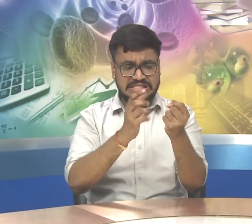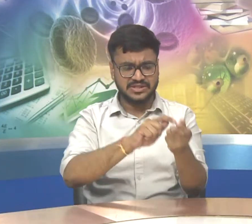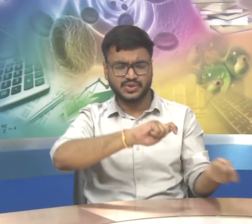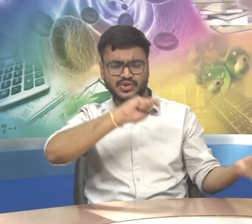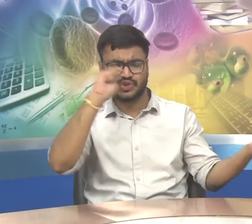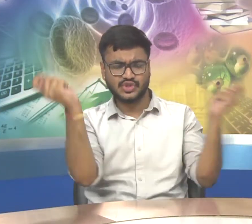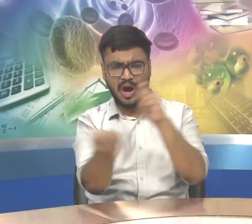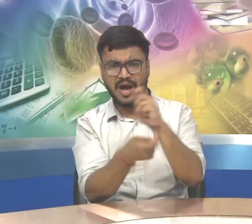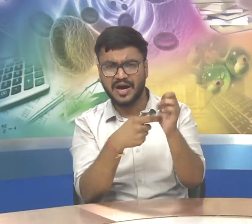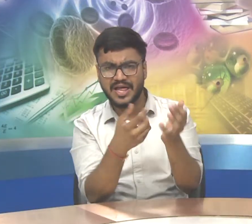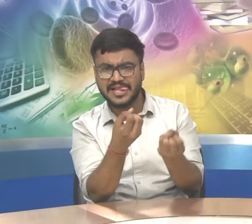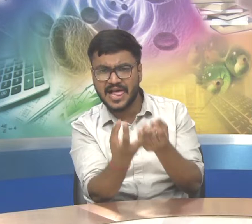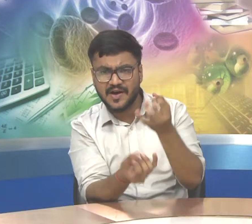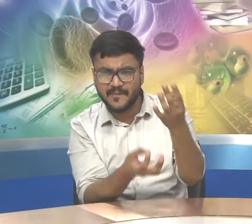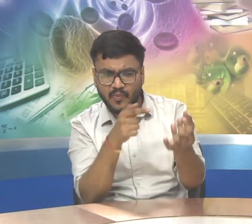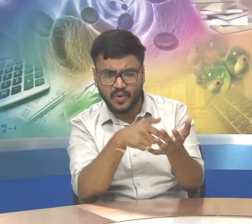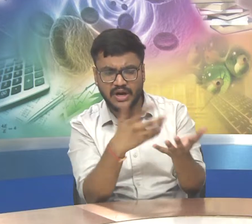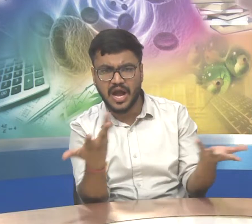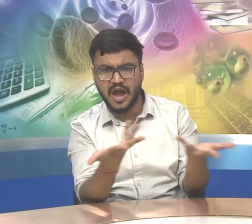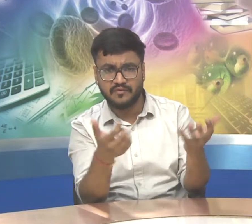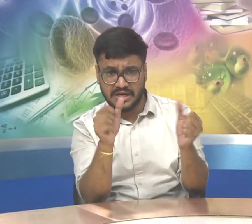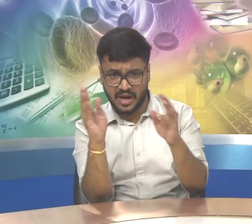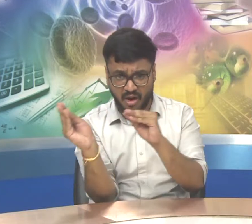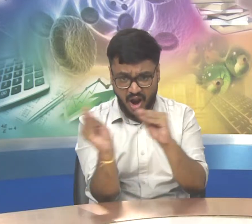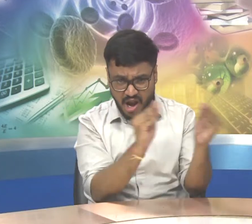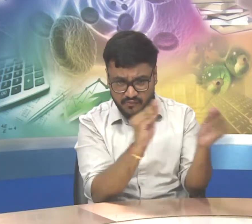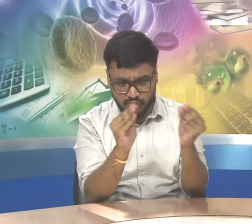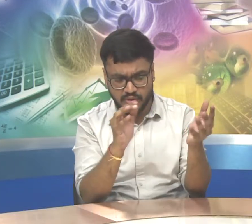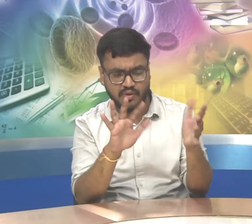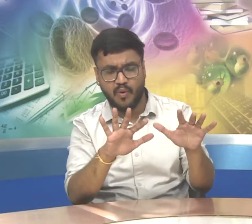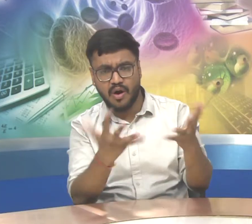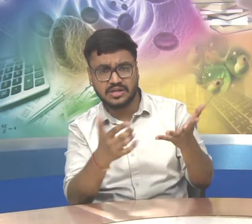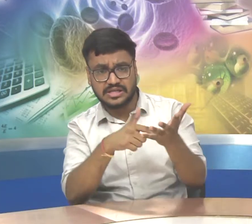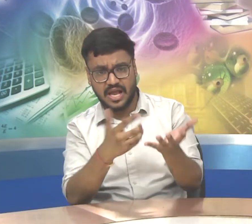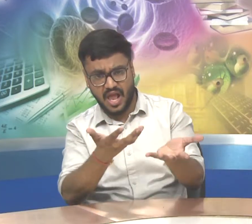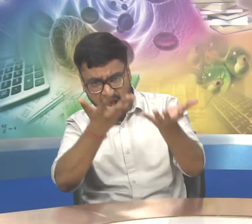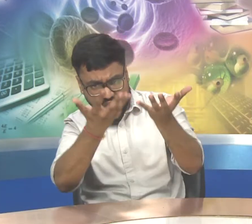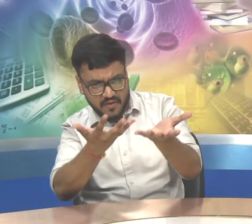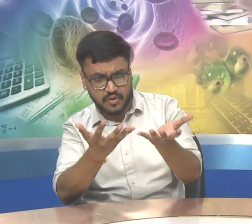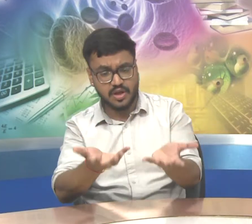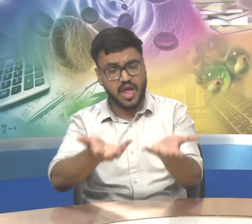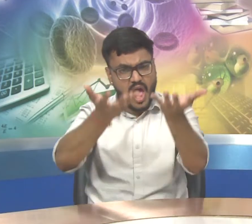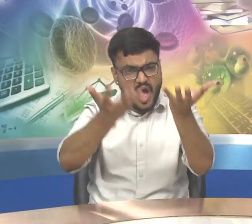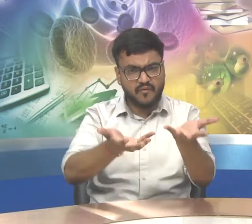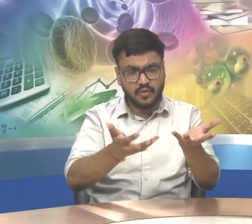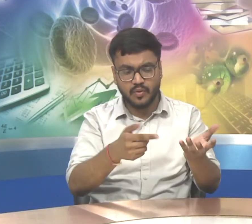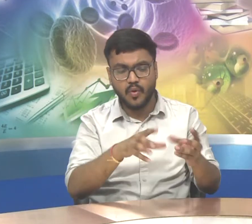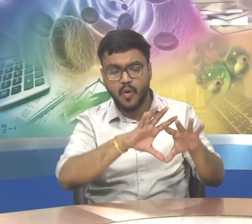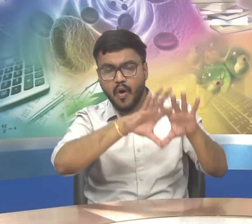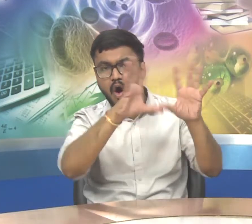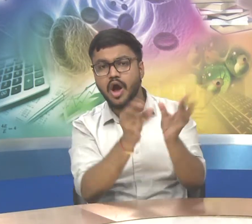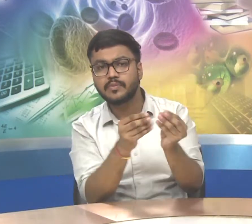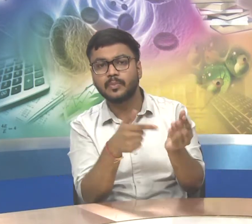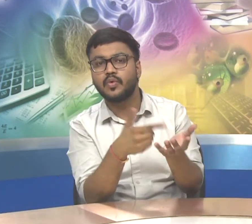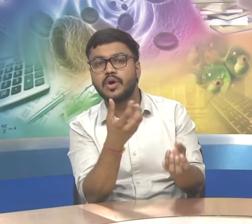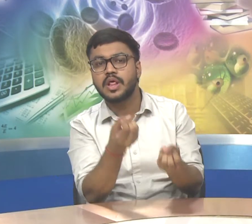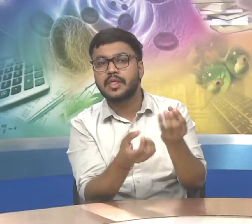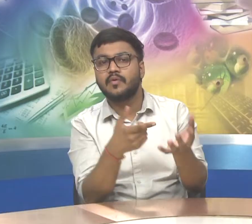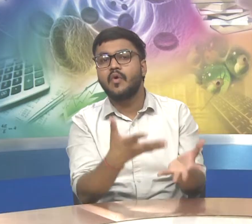And the atomic masses we use in reactions or chemical calculations